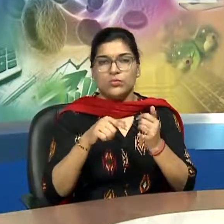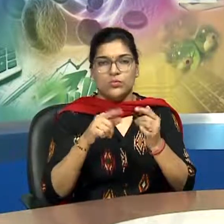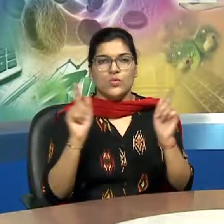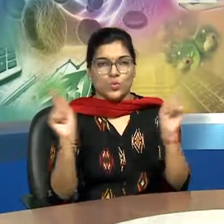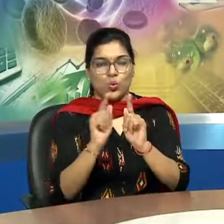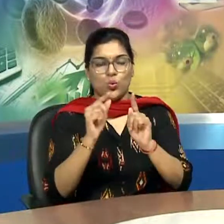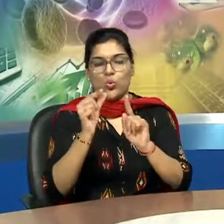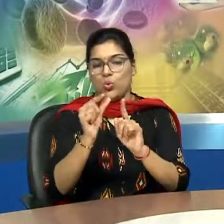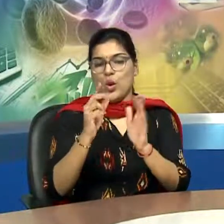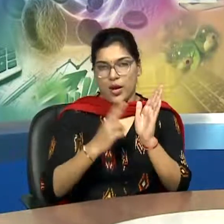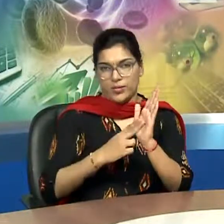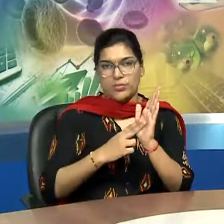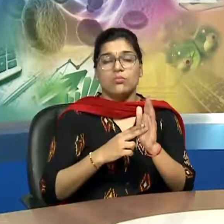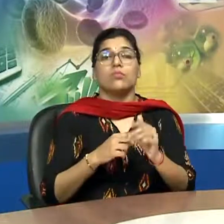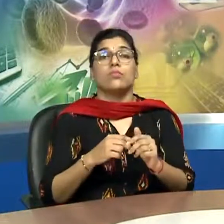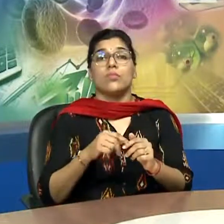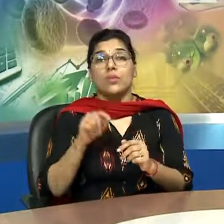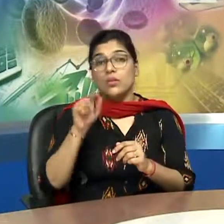from the UN.